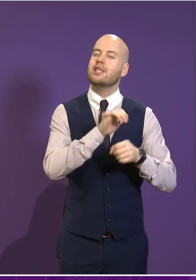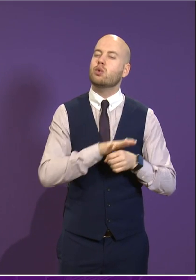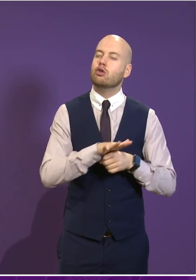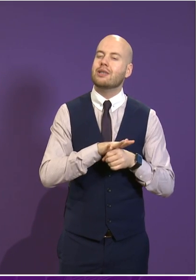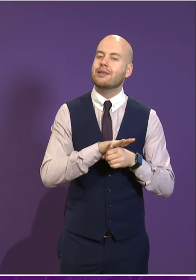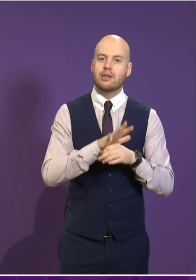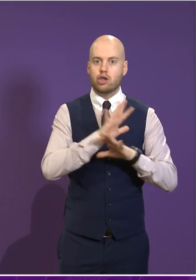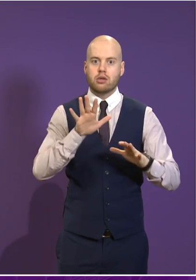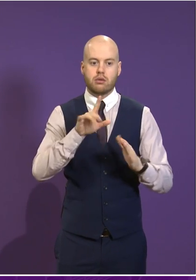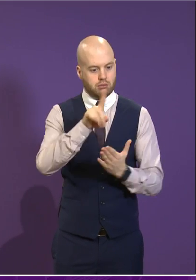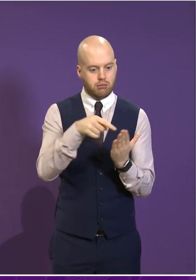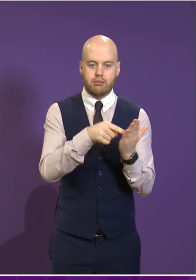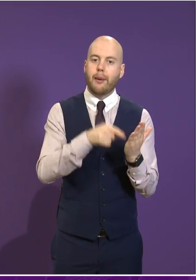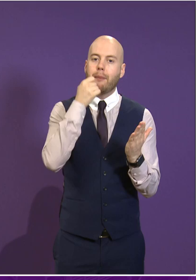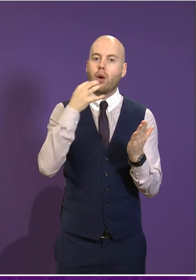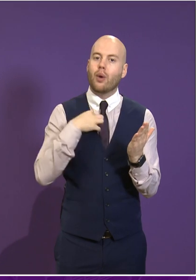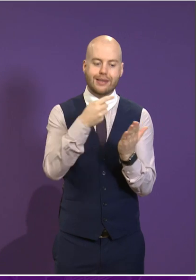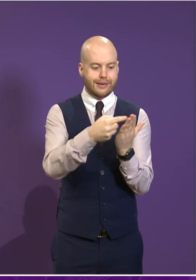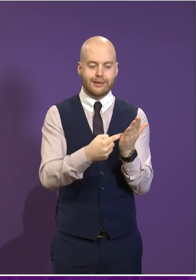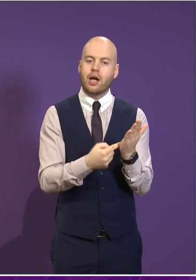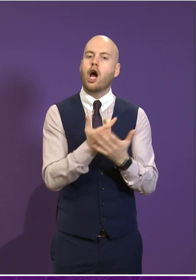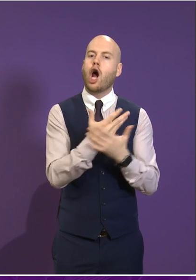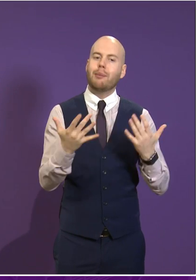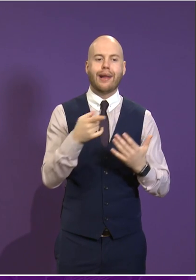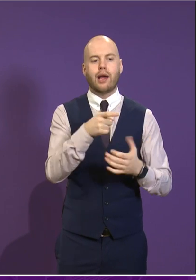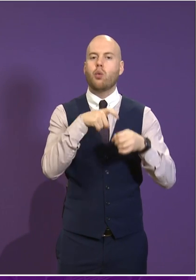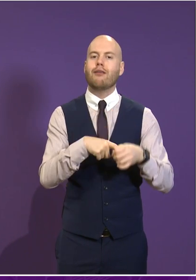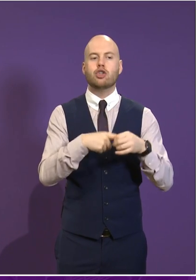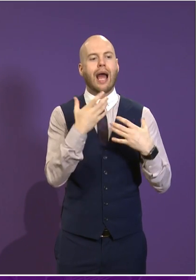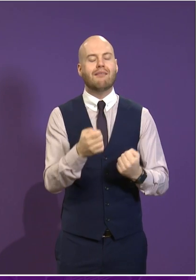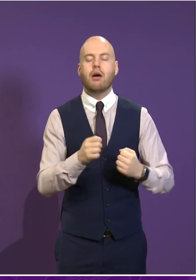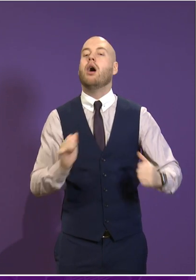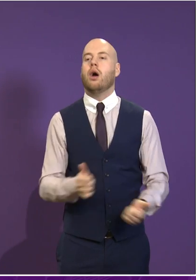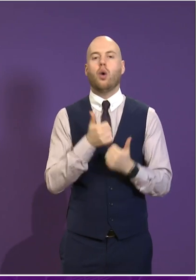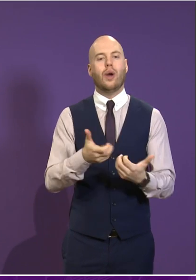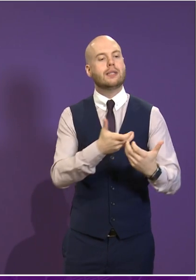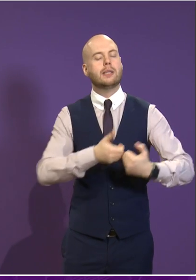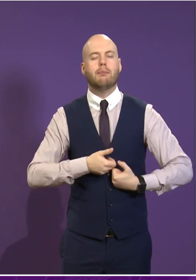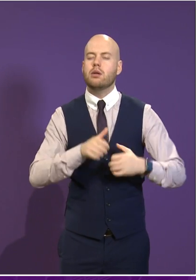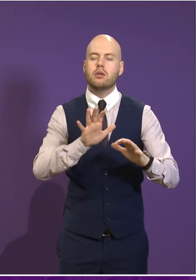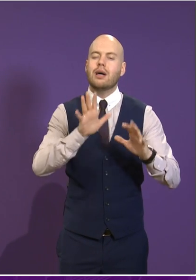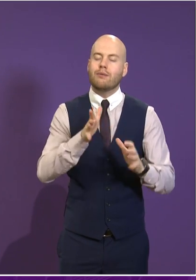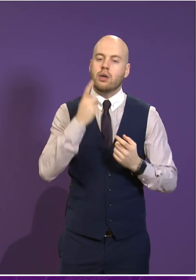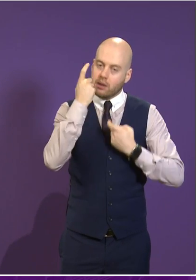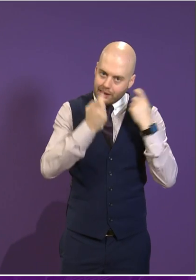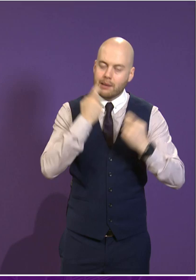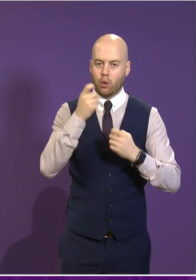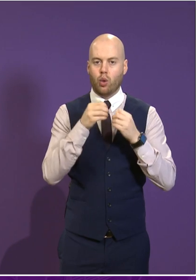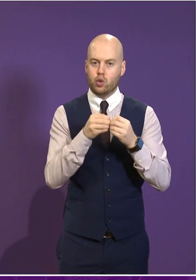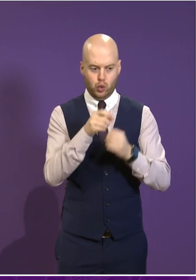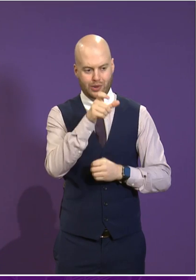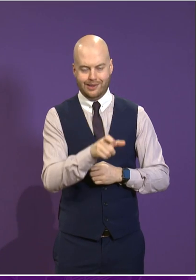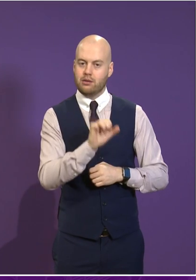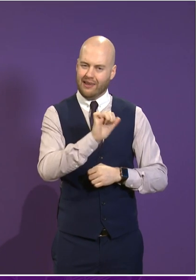the number of hires they got, but were looking at the context in which the student got those hires. Now, that usually means in